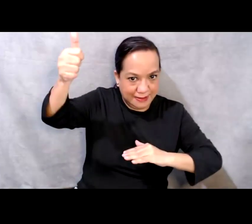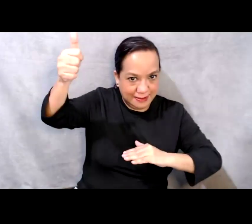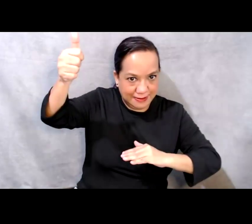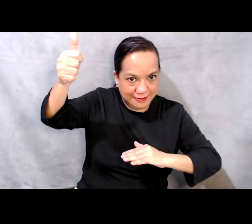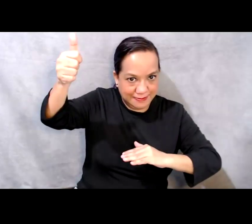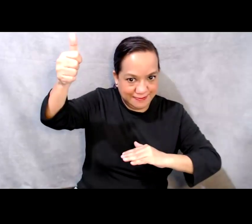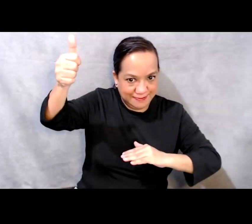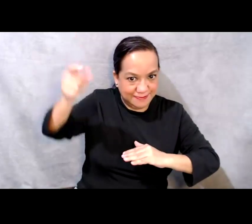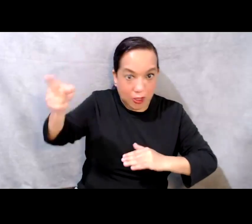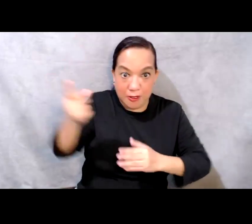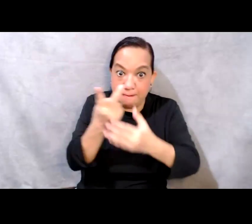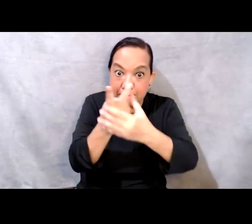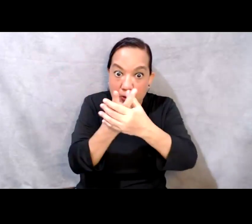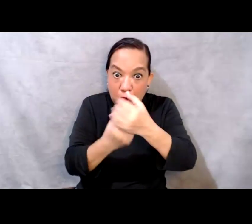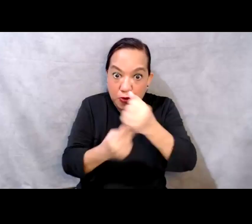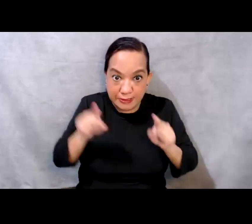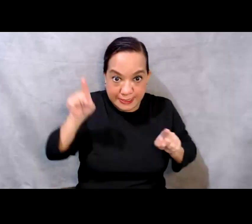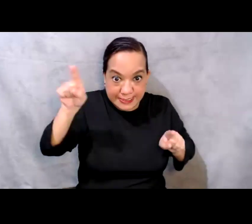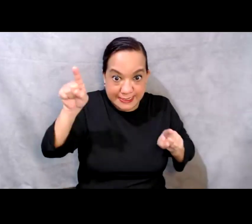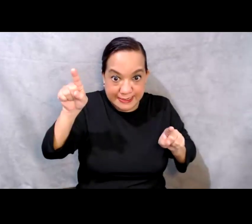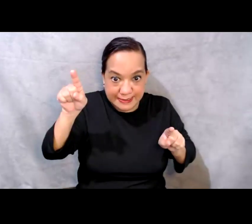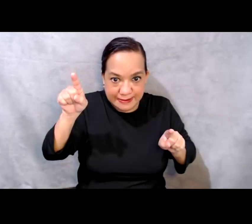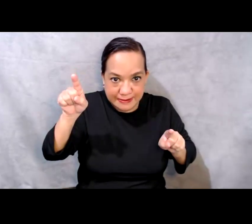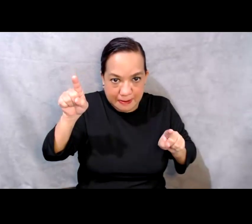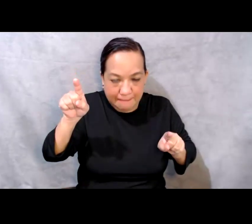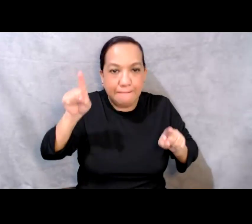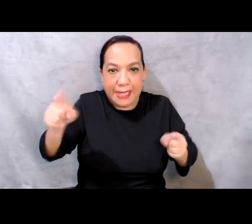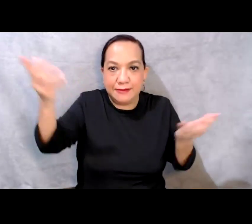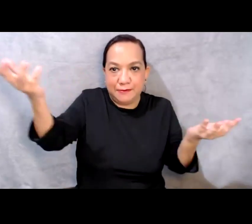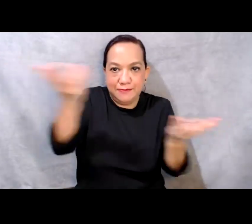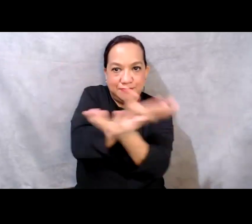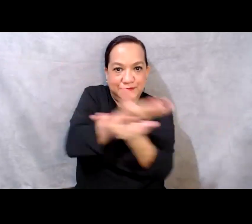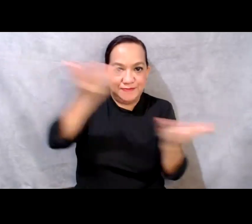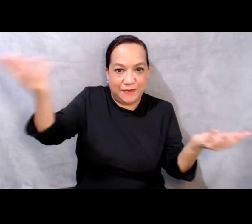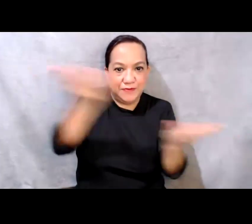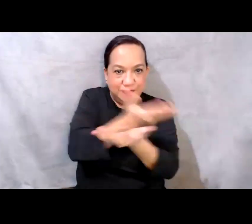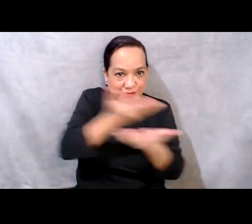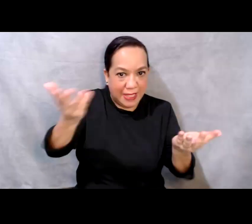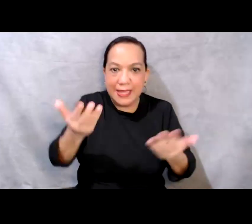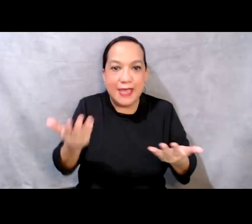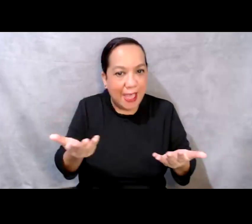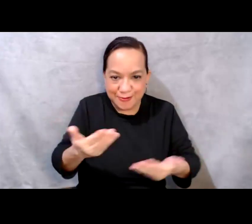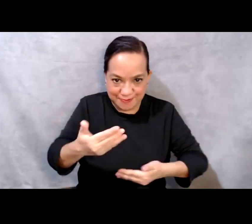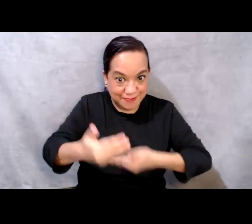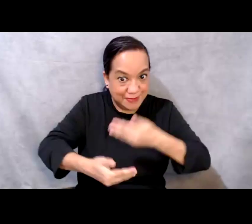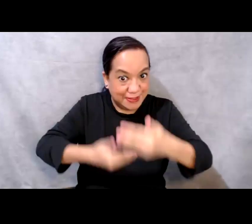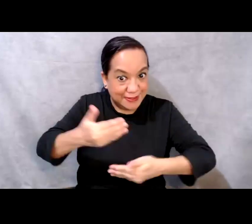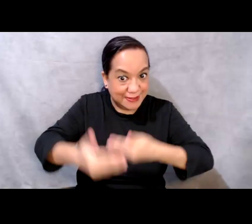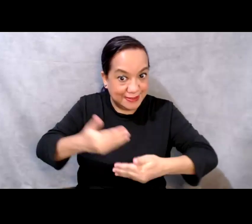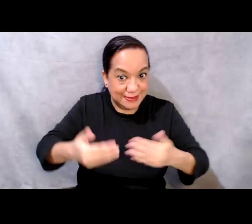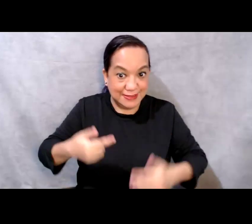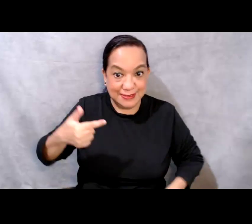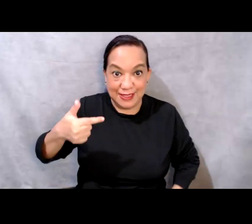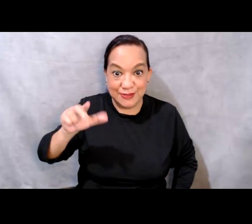to engage in the management-led process. I see the GRS service at the World Bank, which was